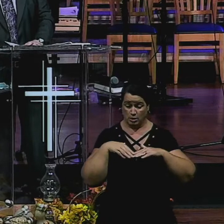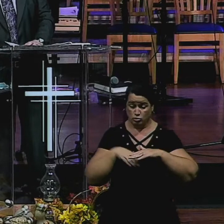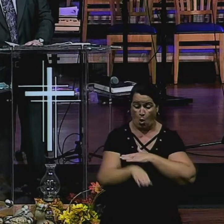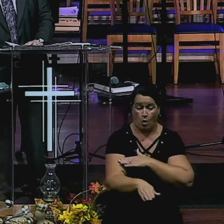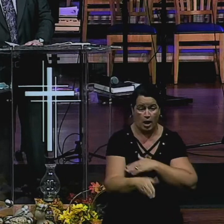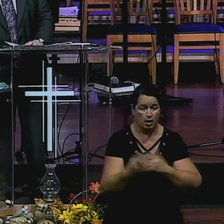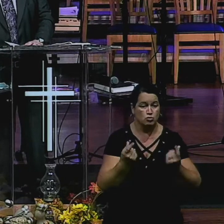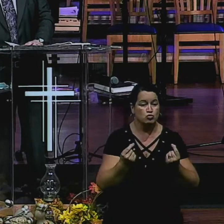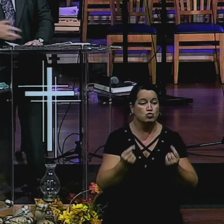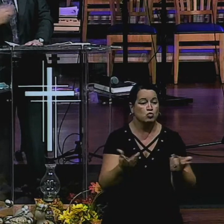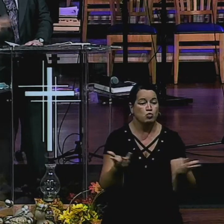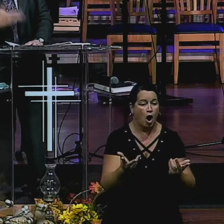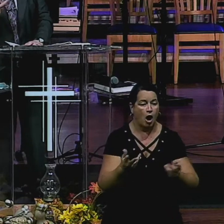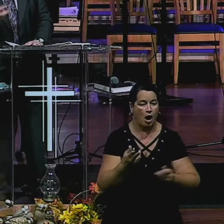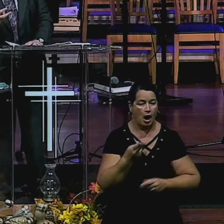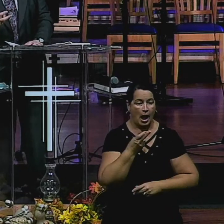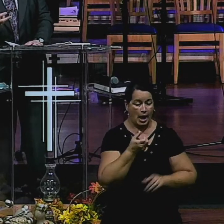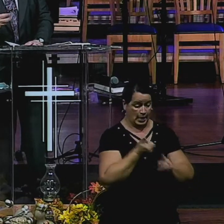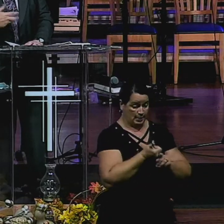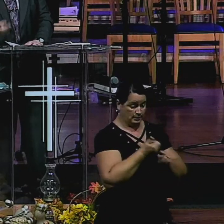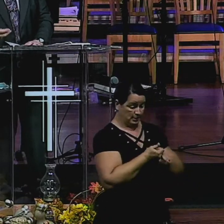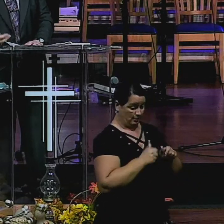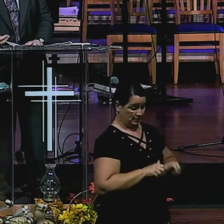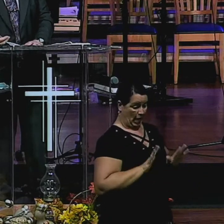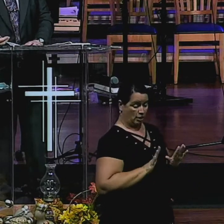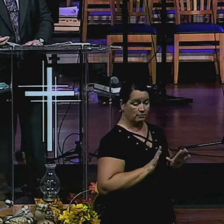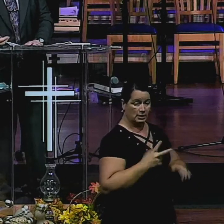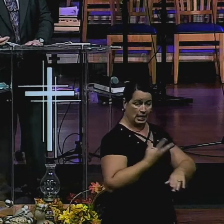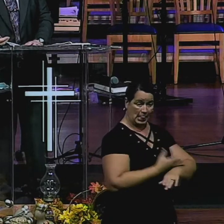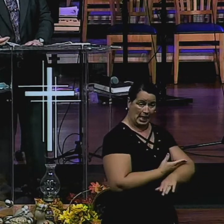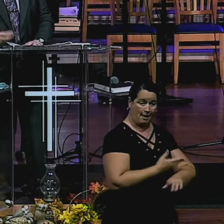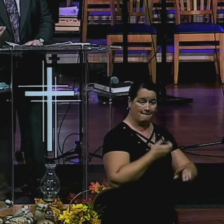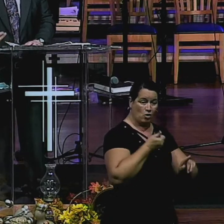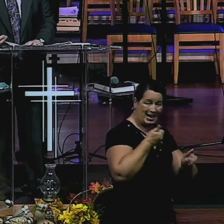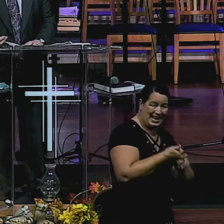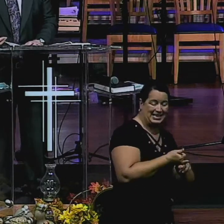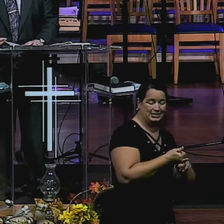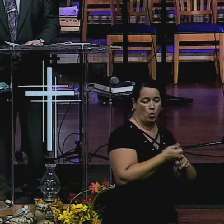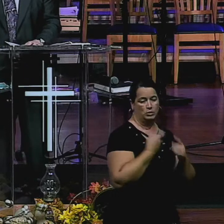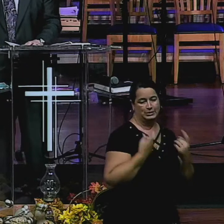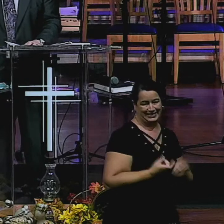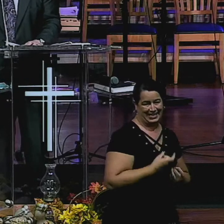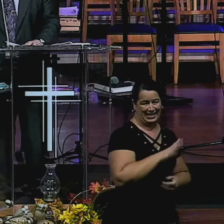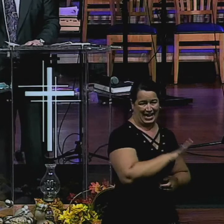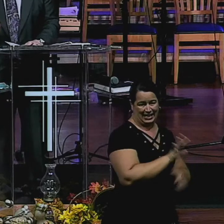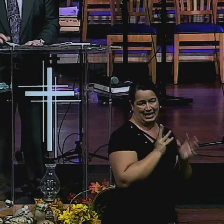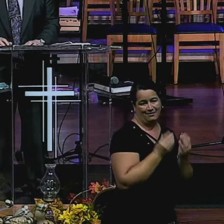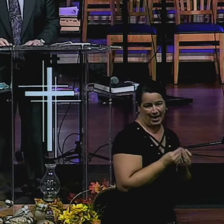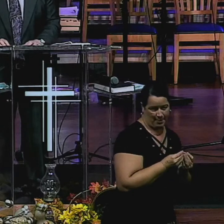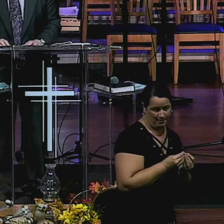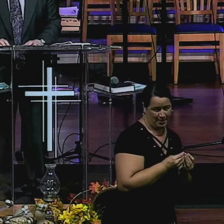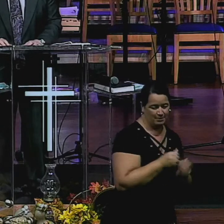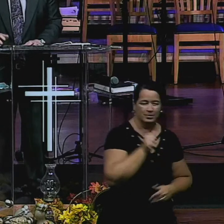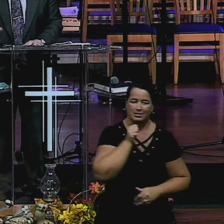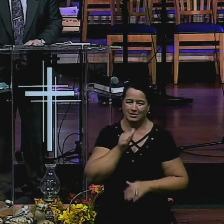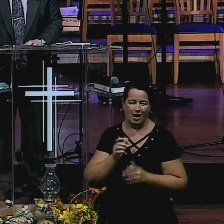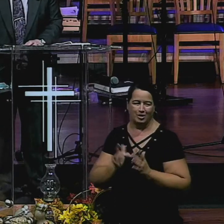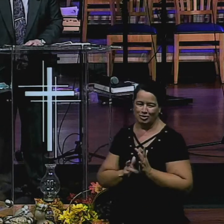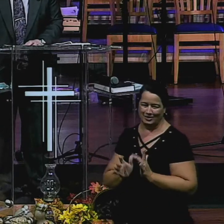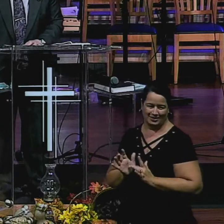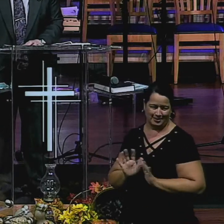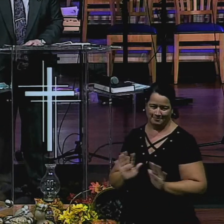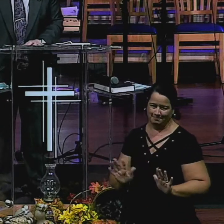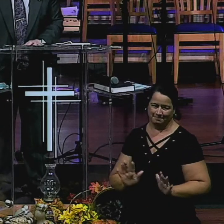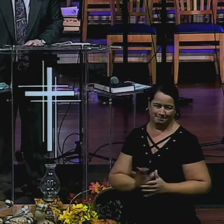sins of the people? He would have to sacrifice a lamb for his own sins and the sins of his own family. Jesus, not so. And so,